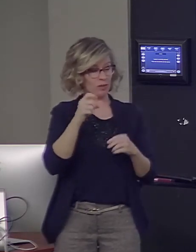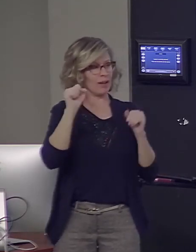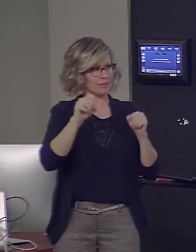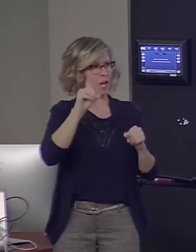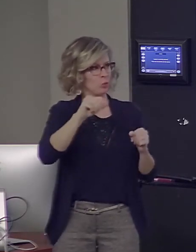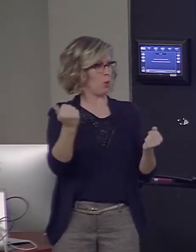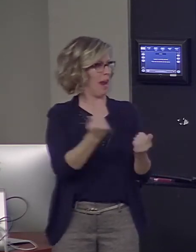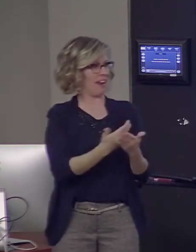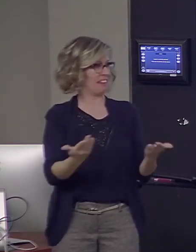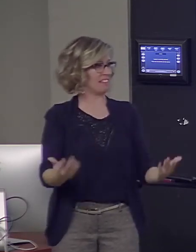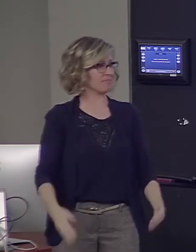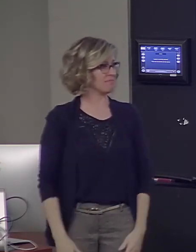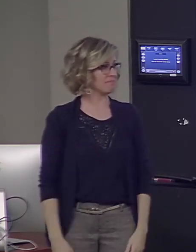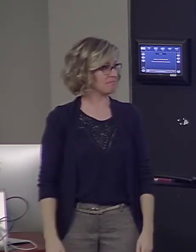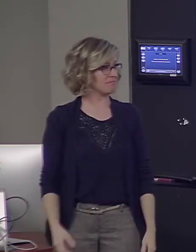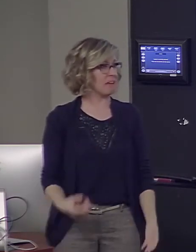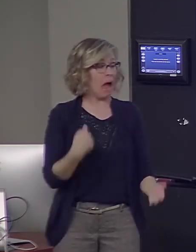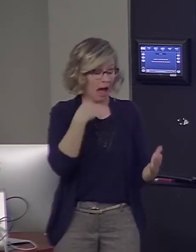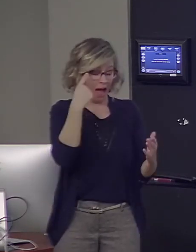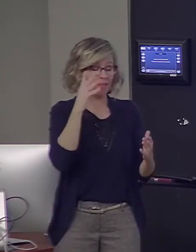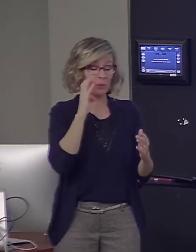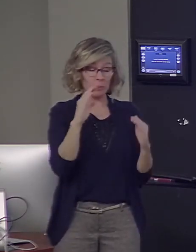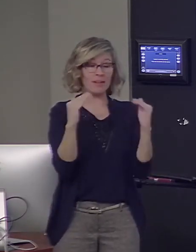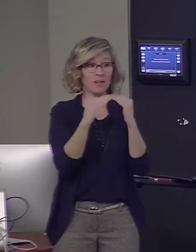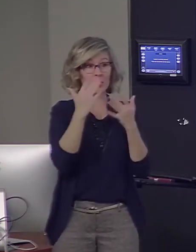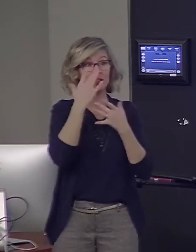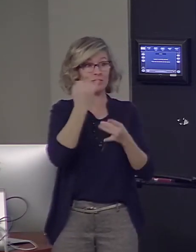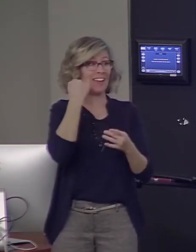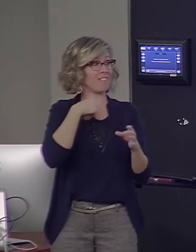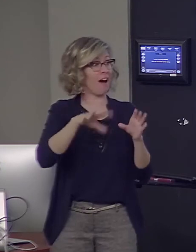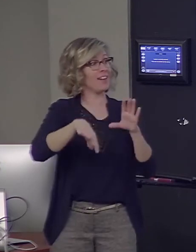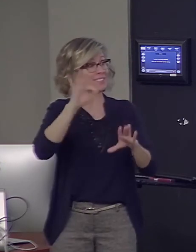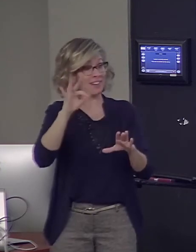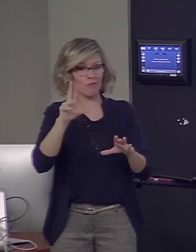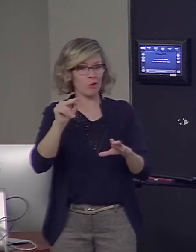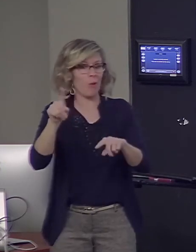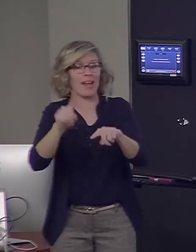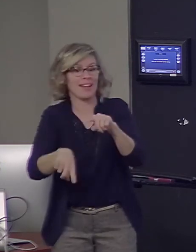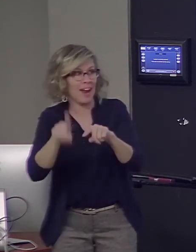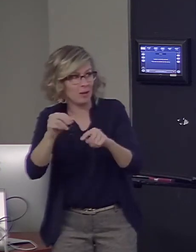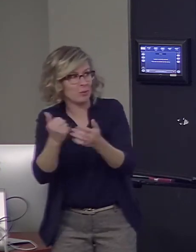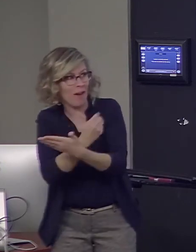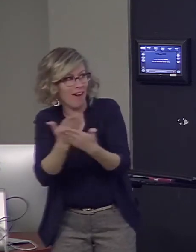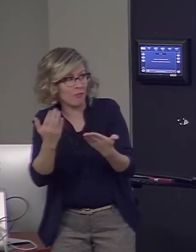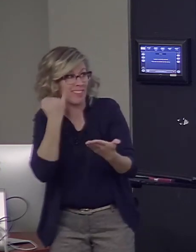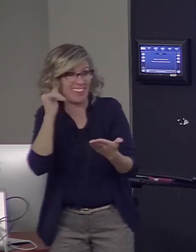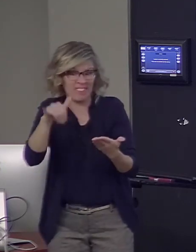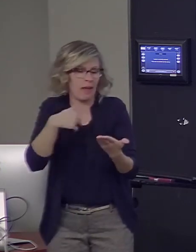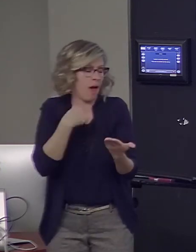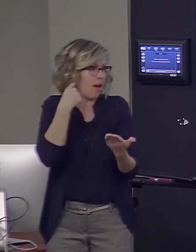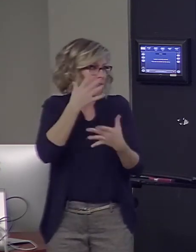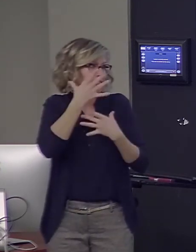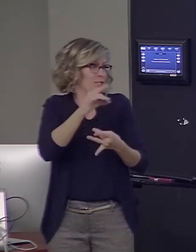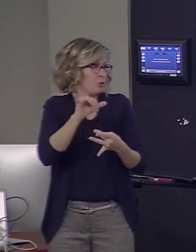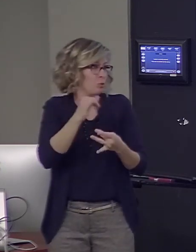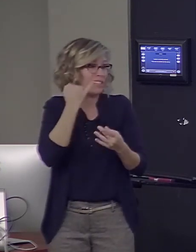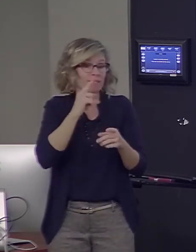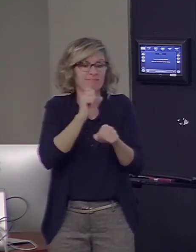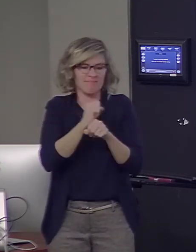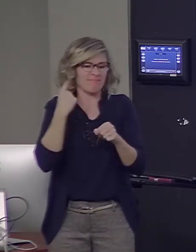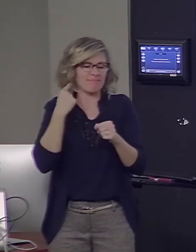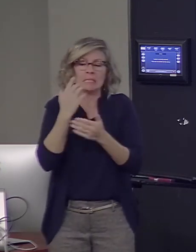I think it will be equally interesting that I discover that it turns out it can't do everything. There's some things that it really can't do.